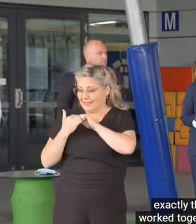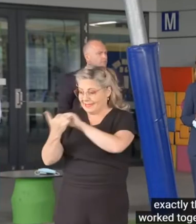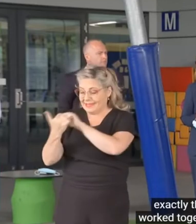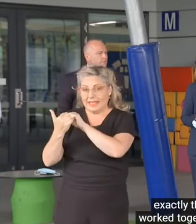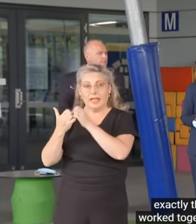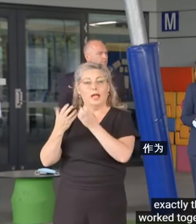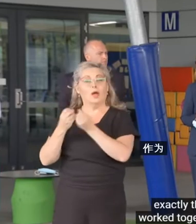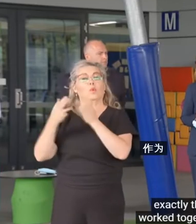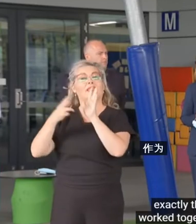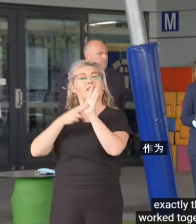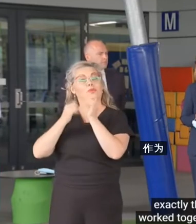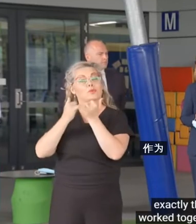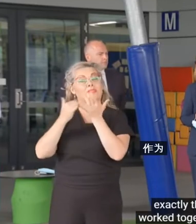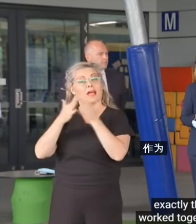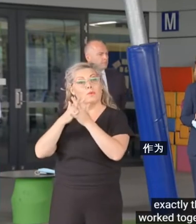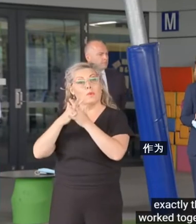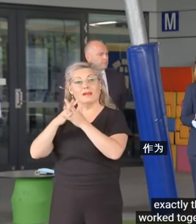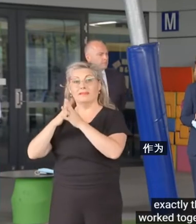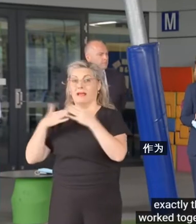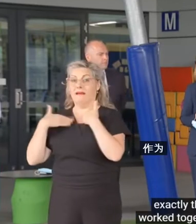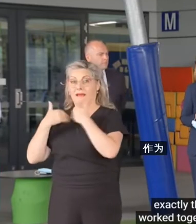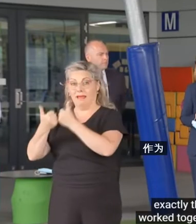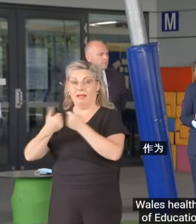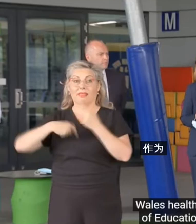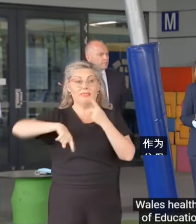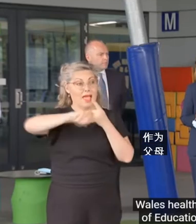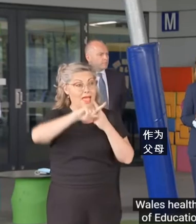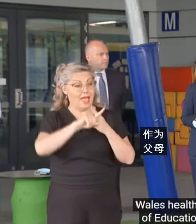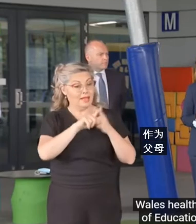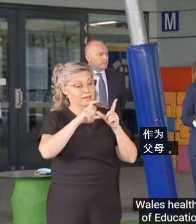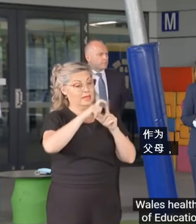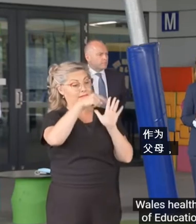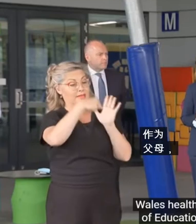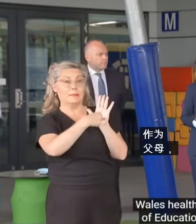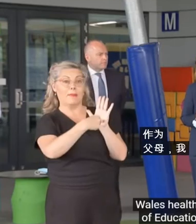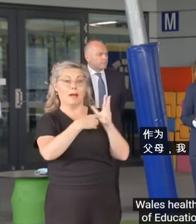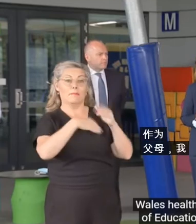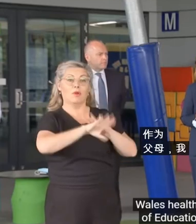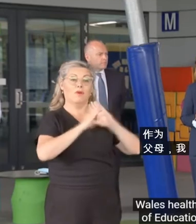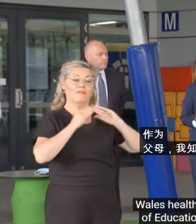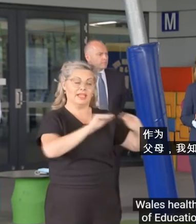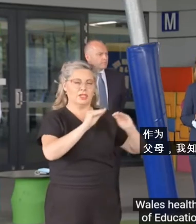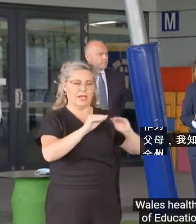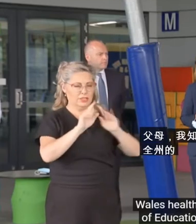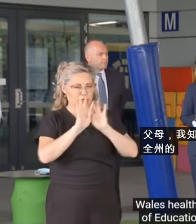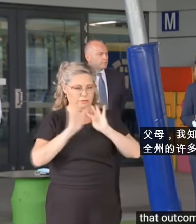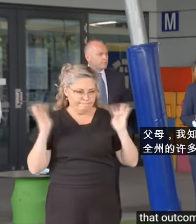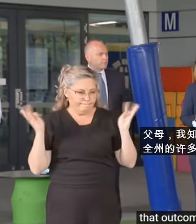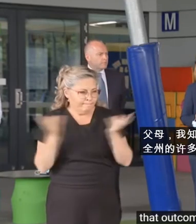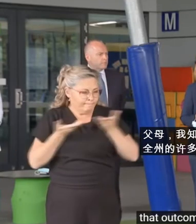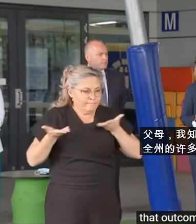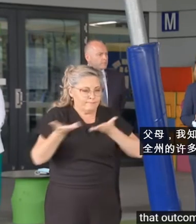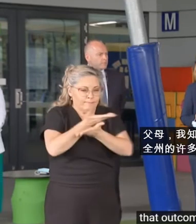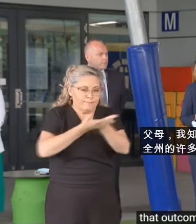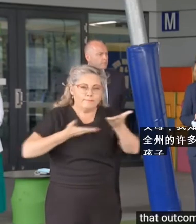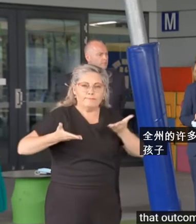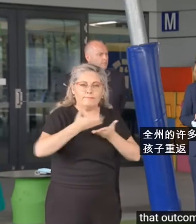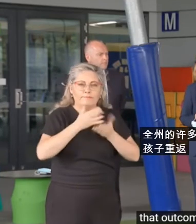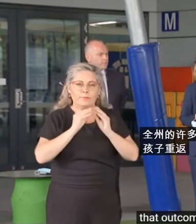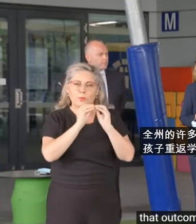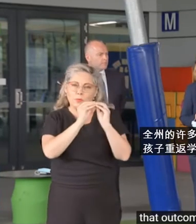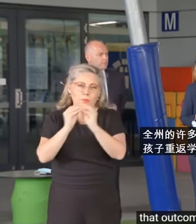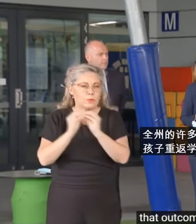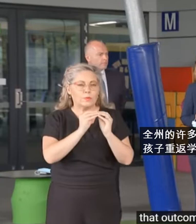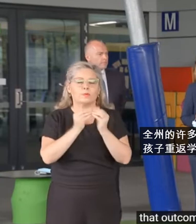of Education, to ensure we have that outcome. As a parent, I know that many parents across the state are anxious about bringing